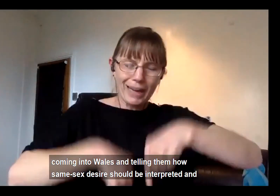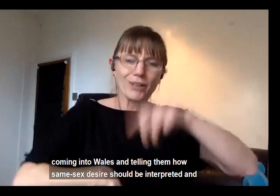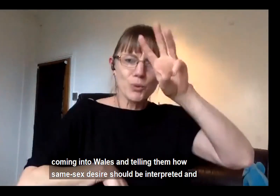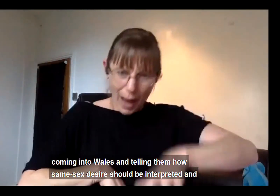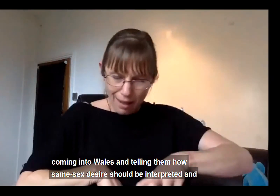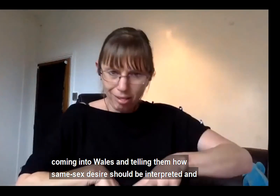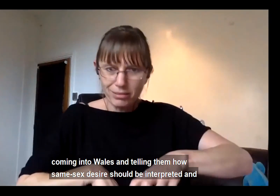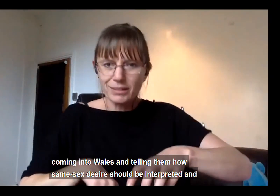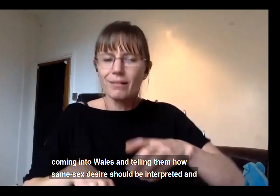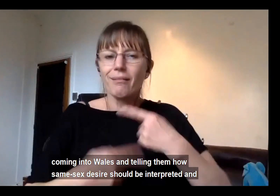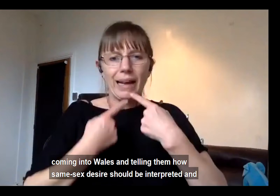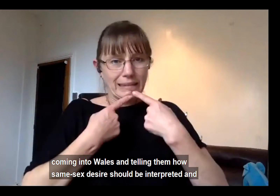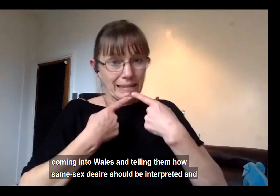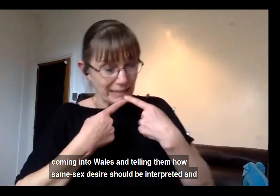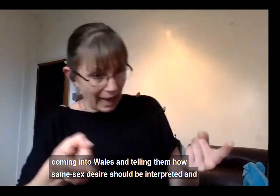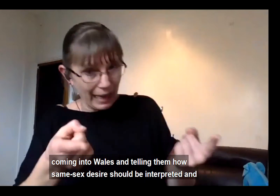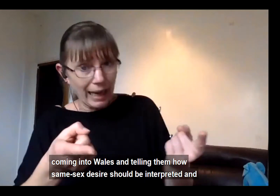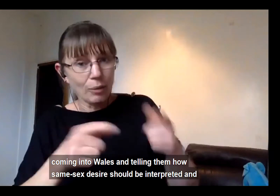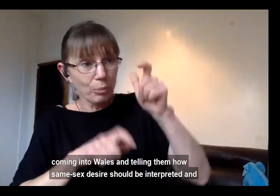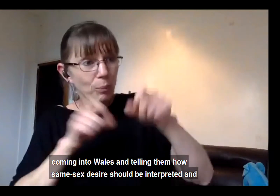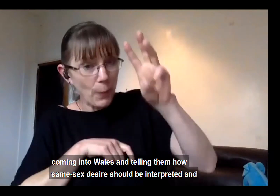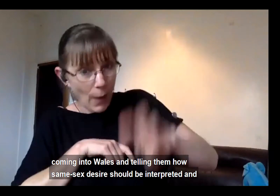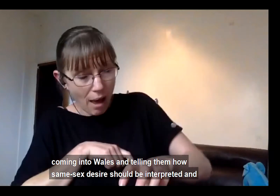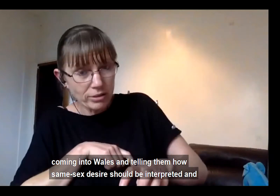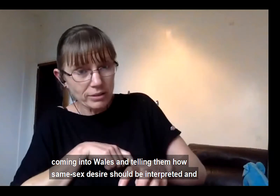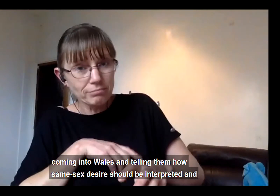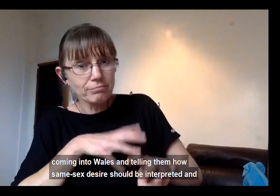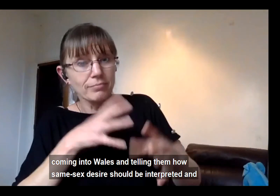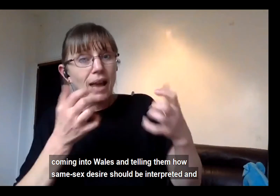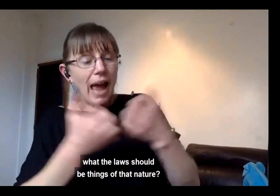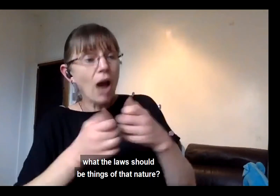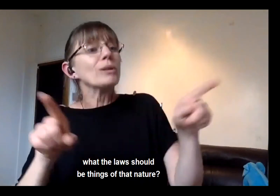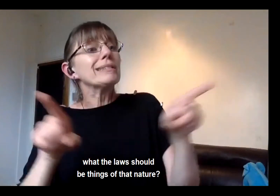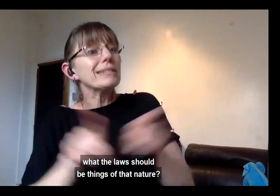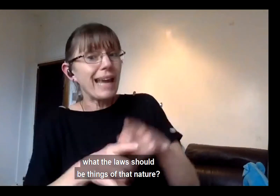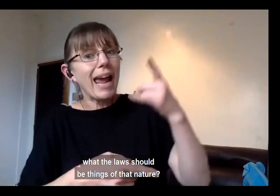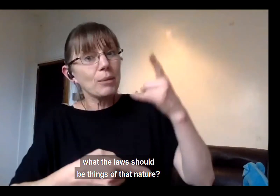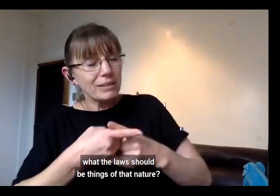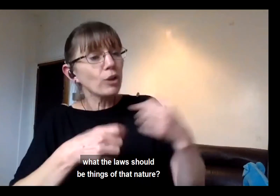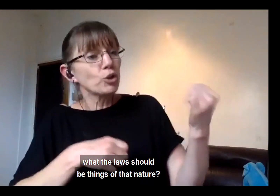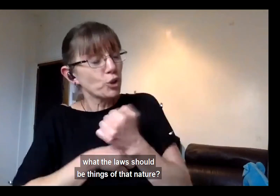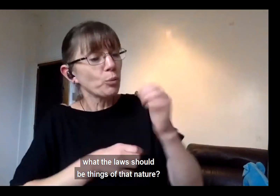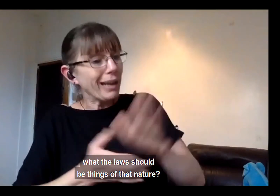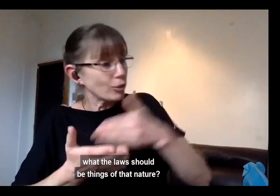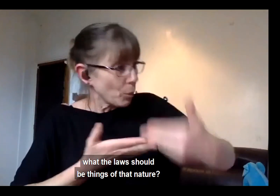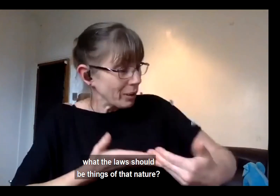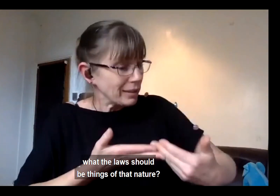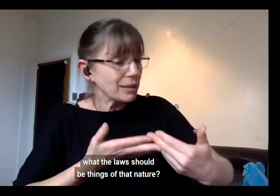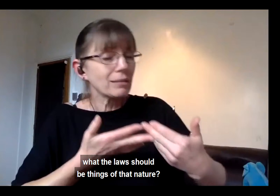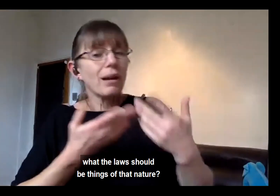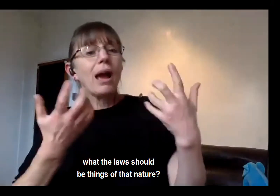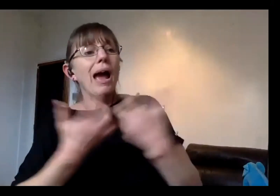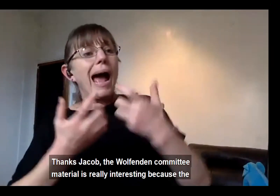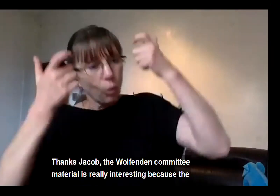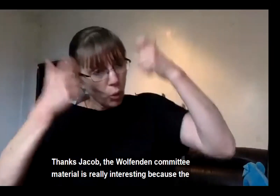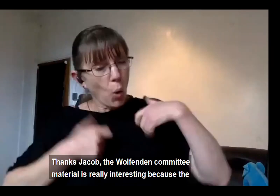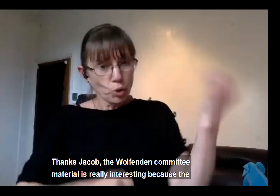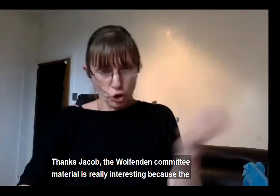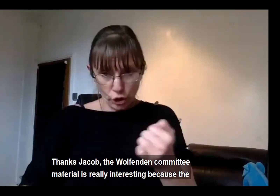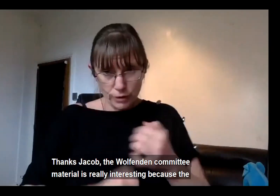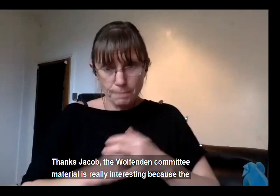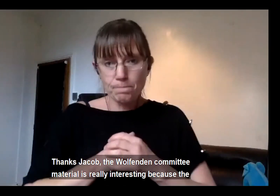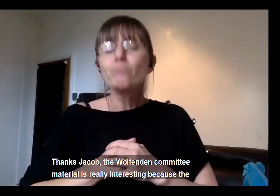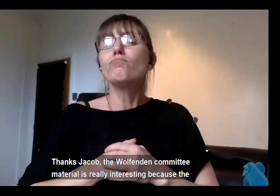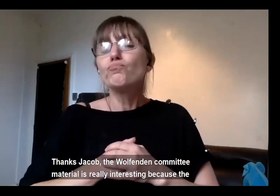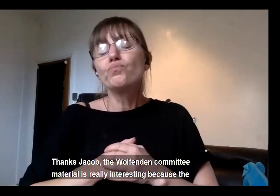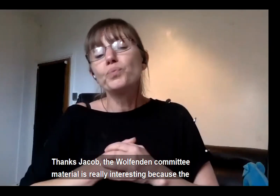Wales and telling them how same-sex desire should be interpreted and what the laws should be, things of that nature? Yeah, thanks,